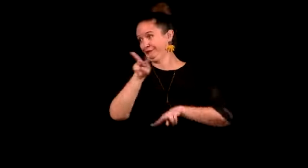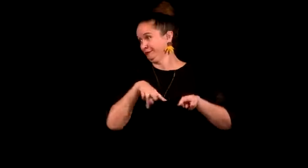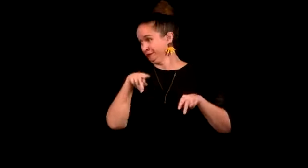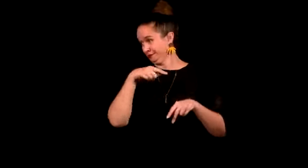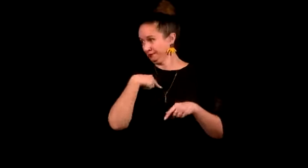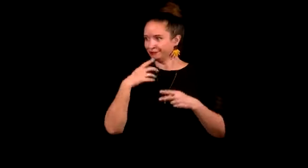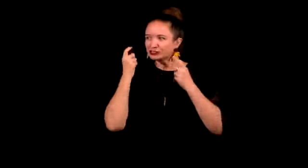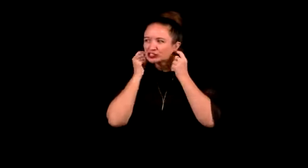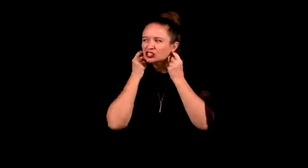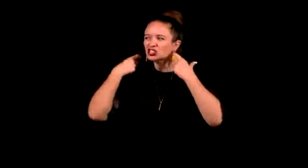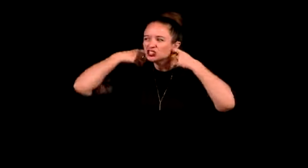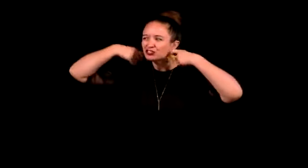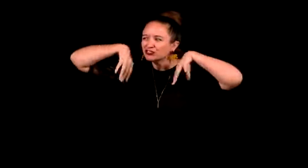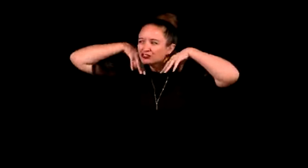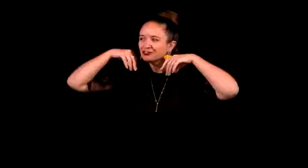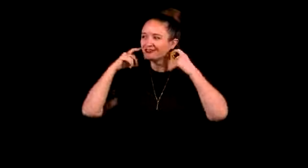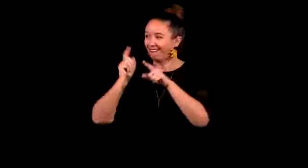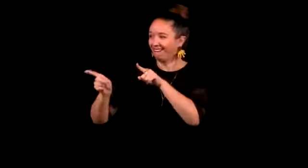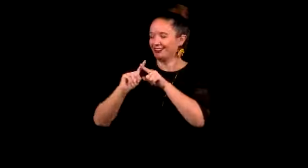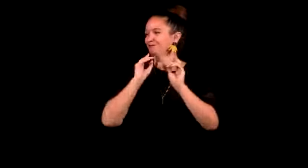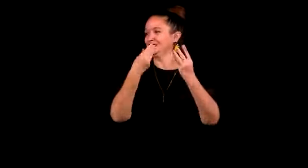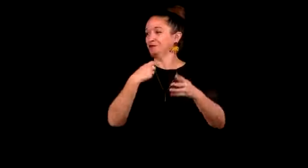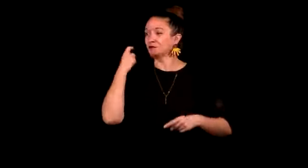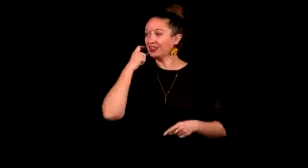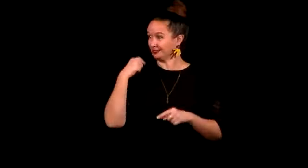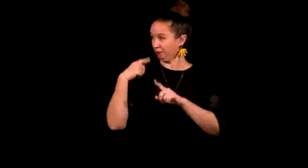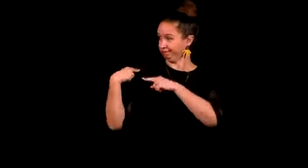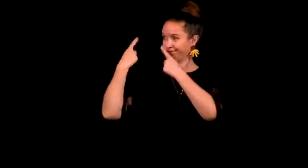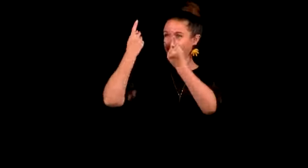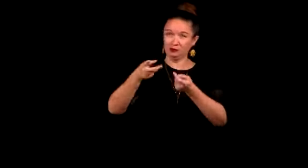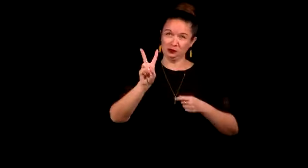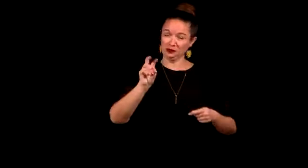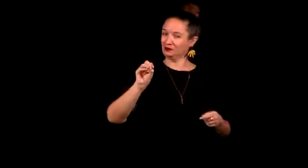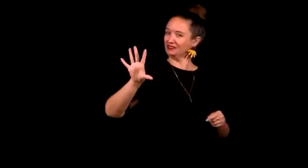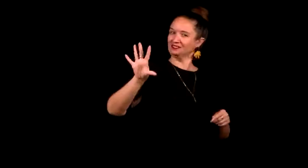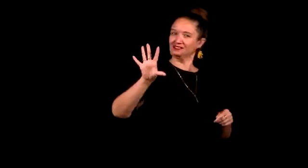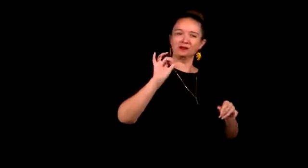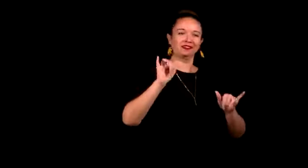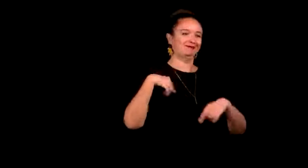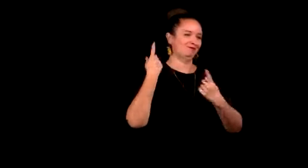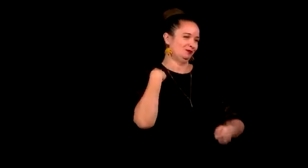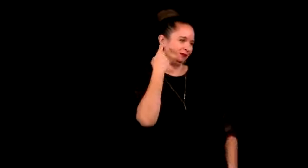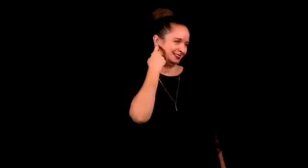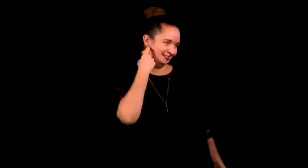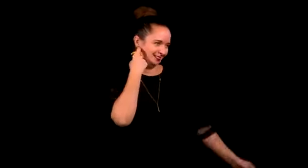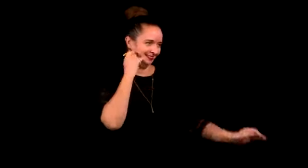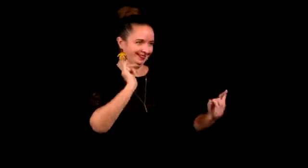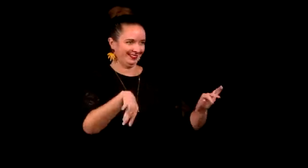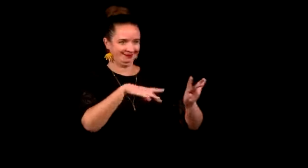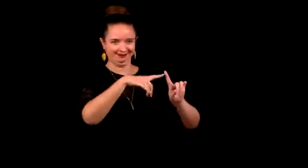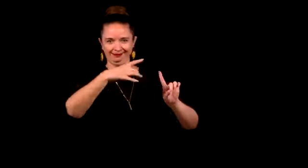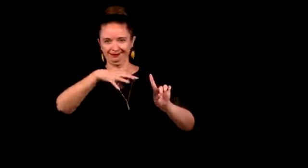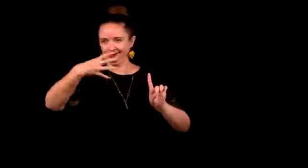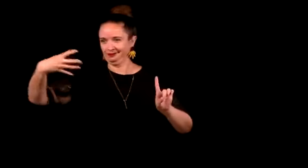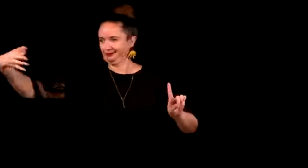me this name sign because I was always wearing big, chunky earrings. This was back in 2005 when it was a